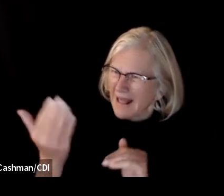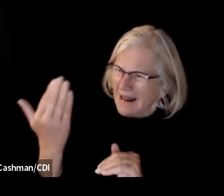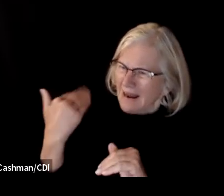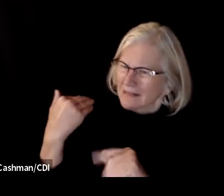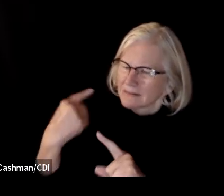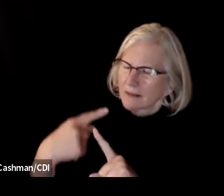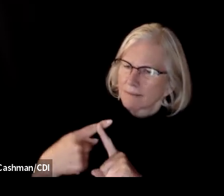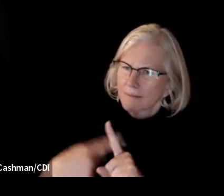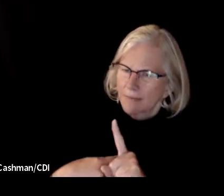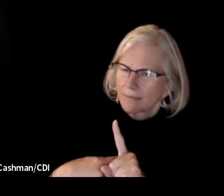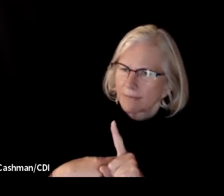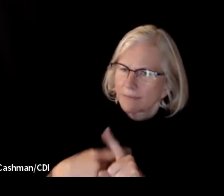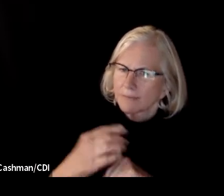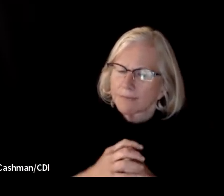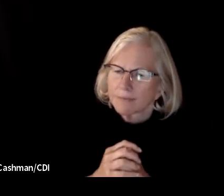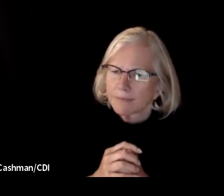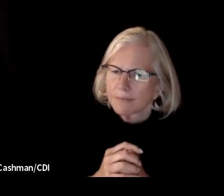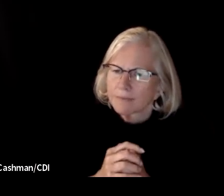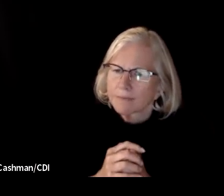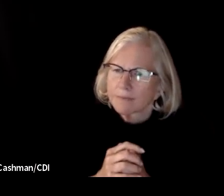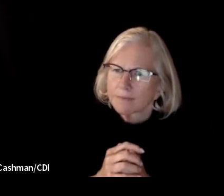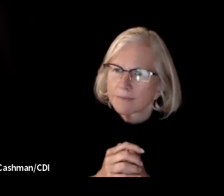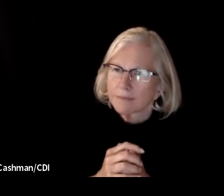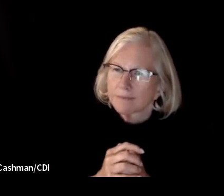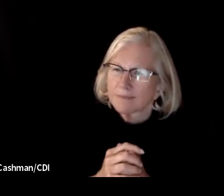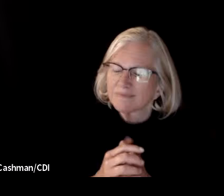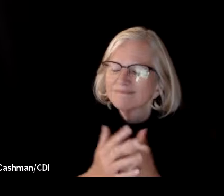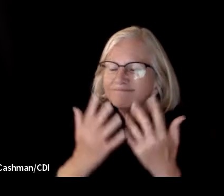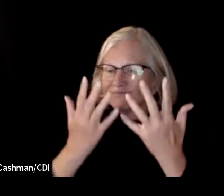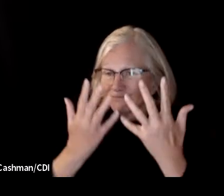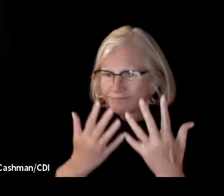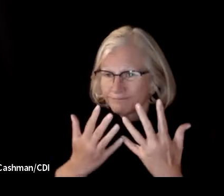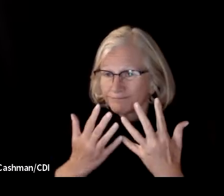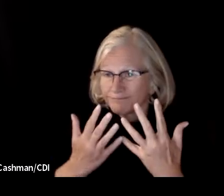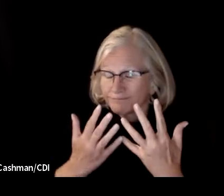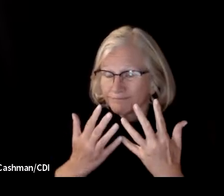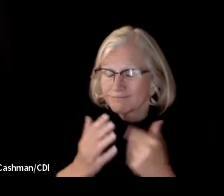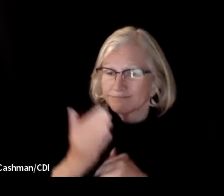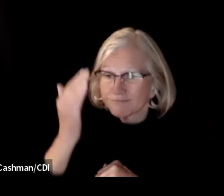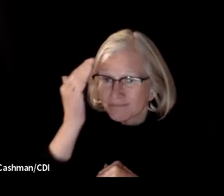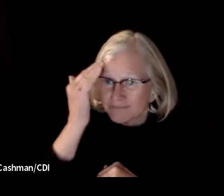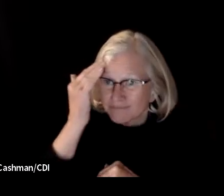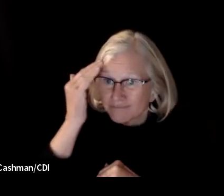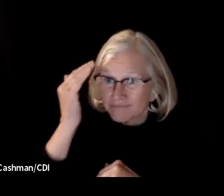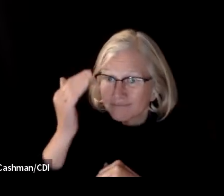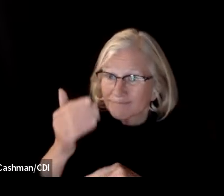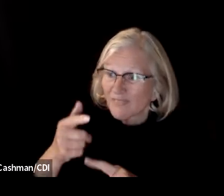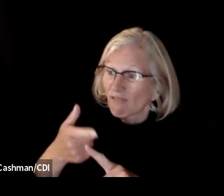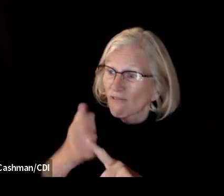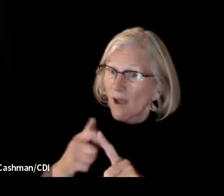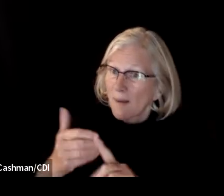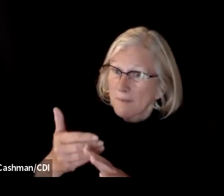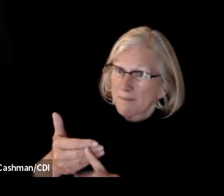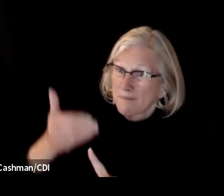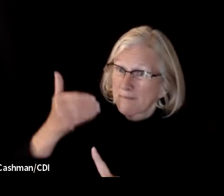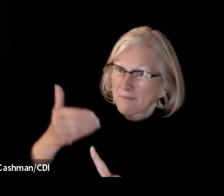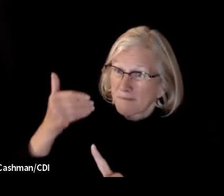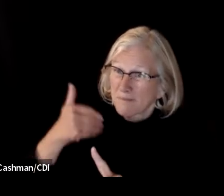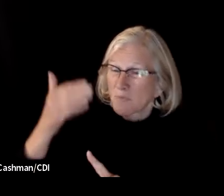period. And unfortunately, we know from past trends that these disparities in severe illness,